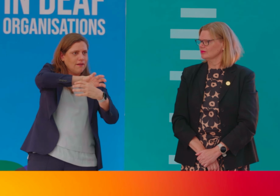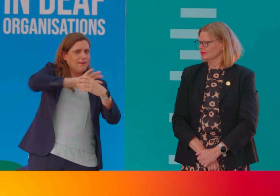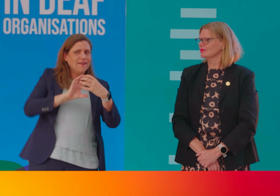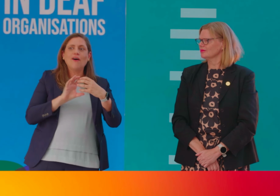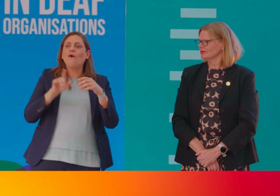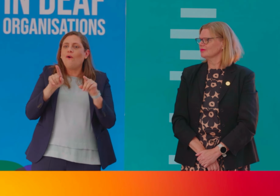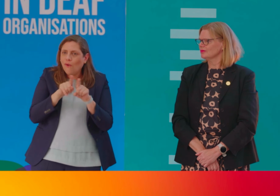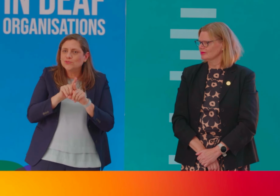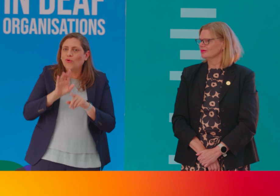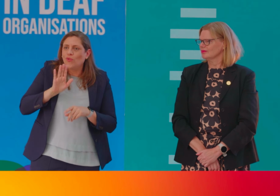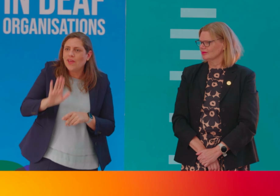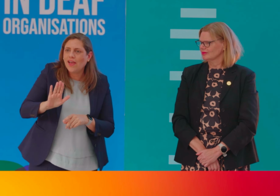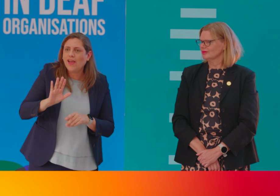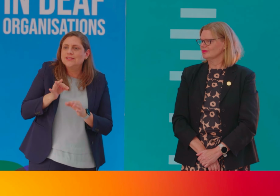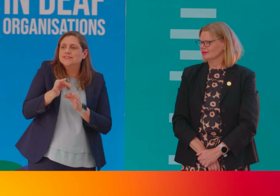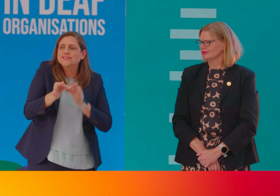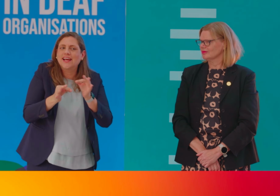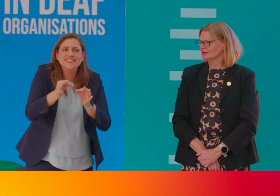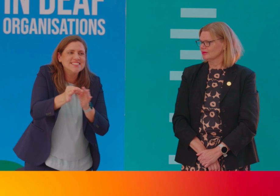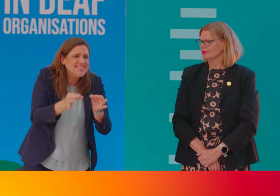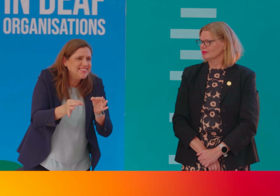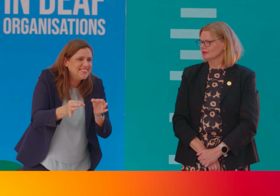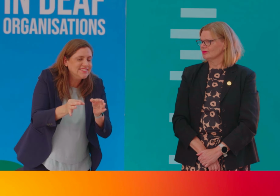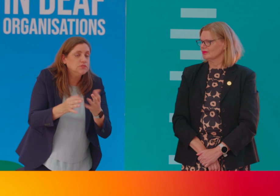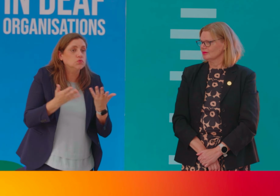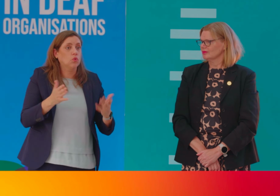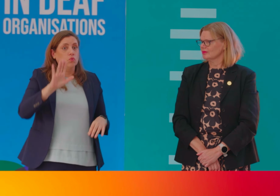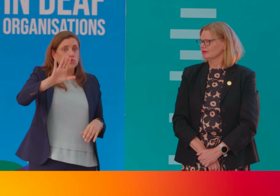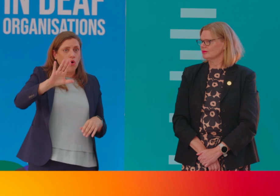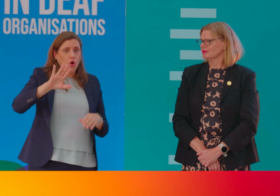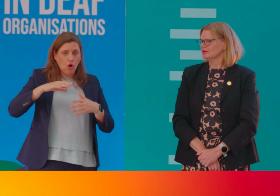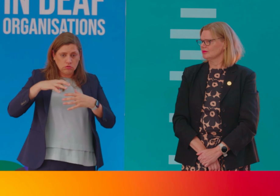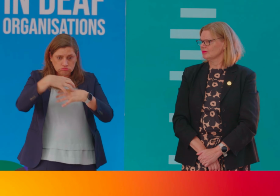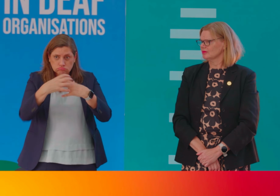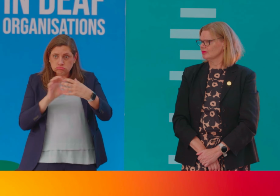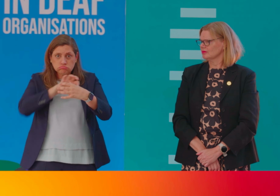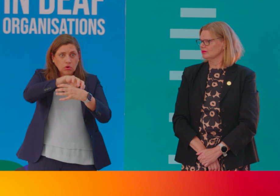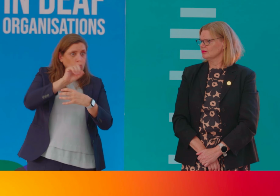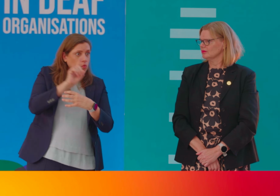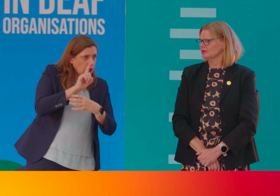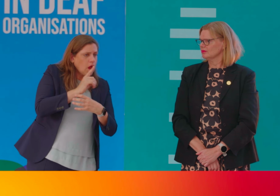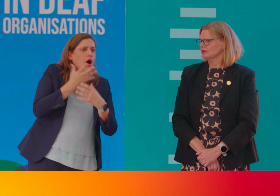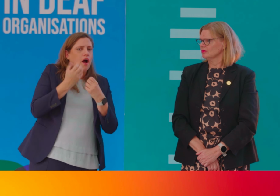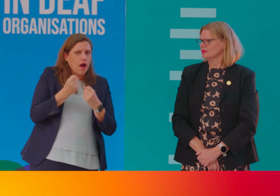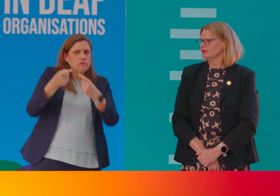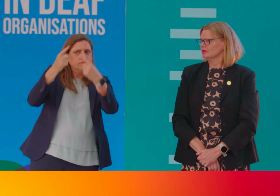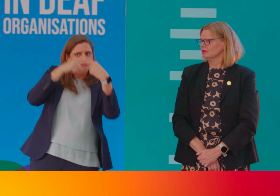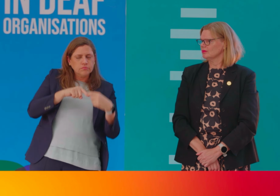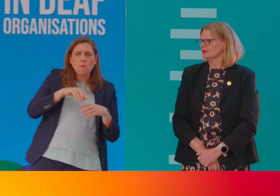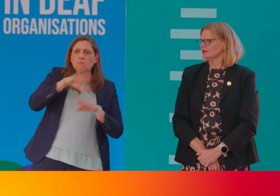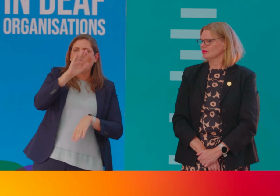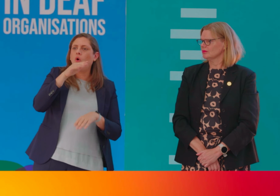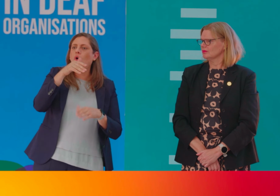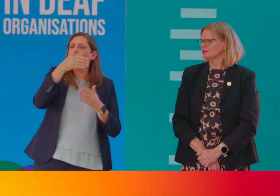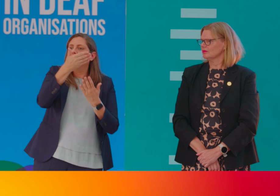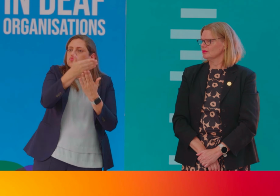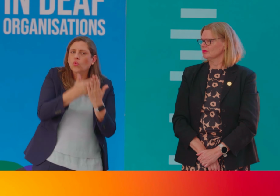So beyond the global level, at the regional, continental level, there are also